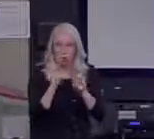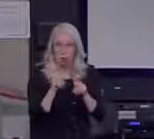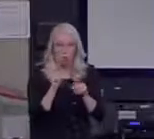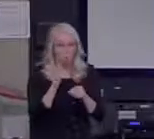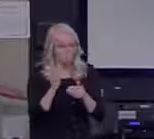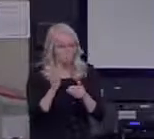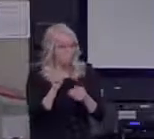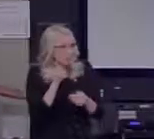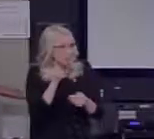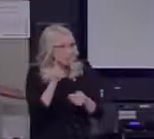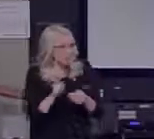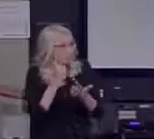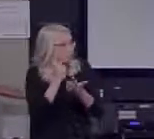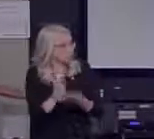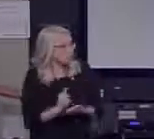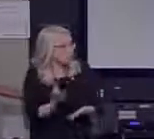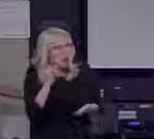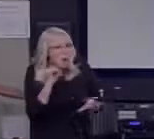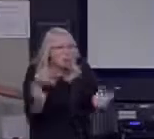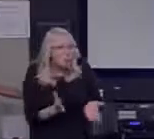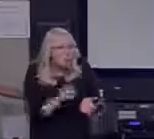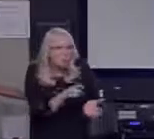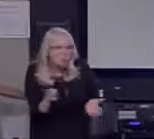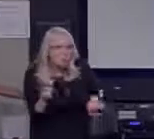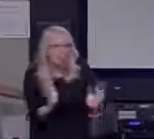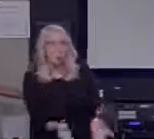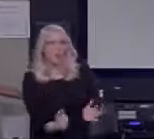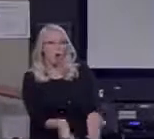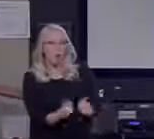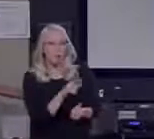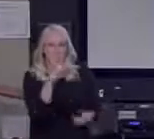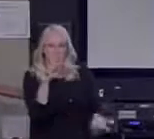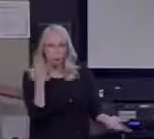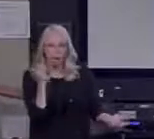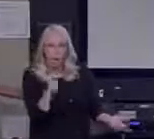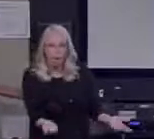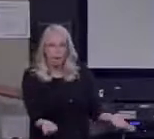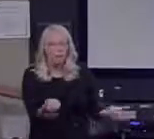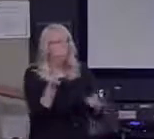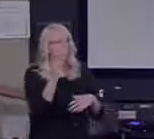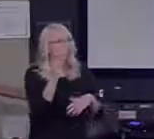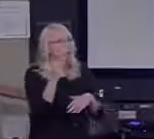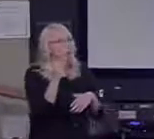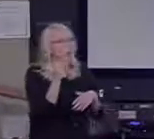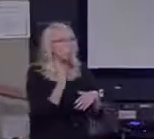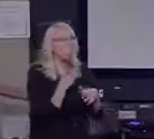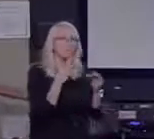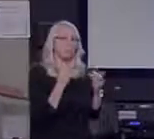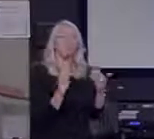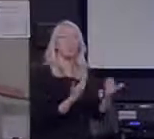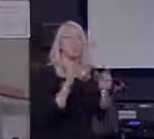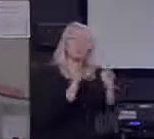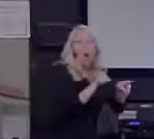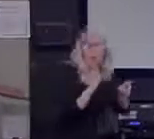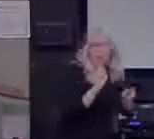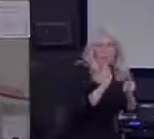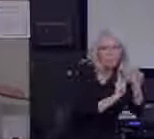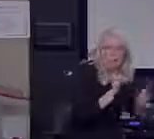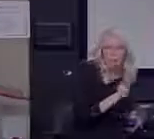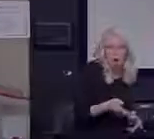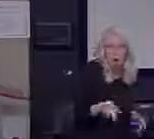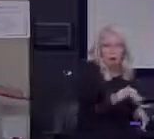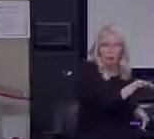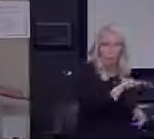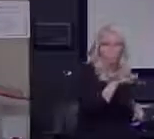week. Right? Why wouldn't we want to encourage talk? Why don't we go where the people are? So we